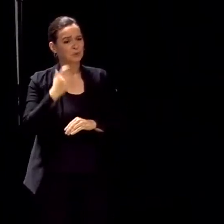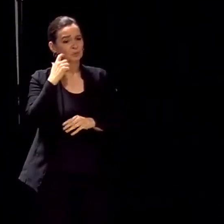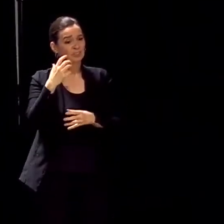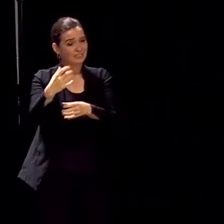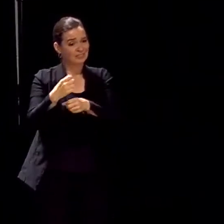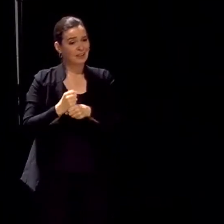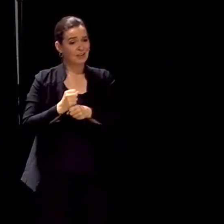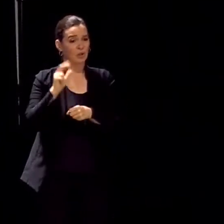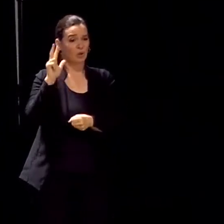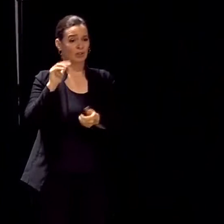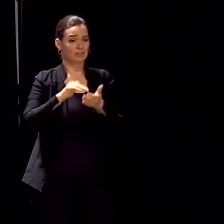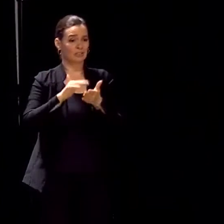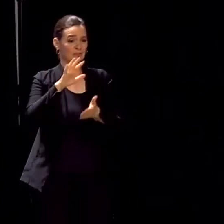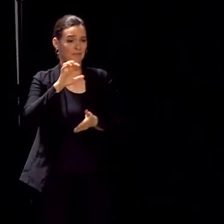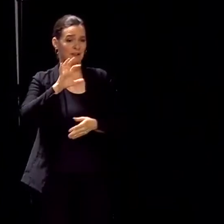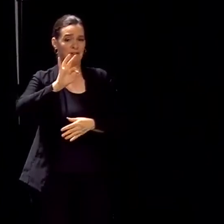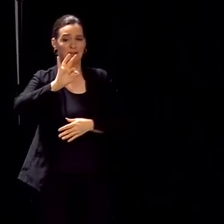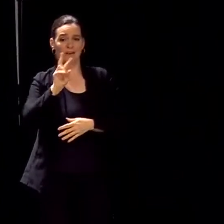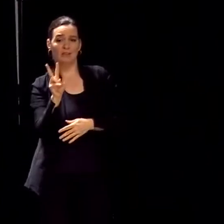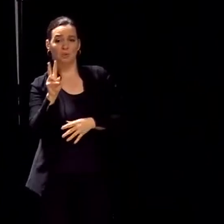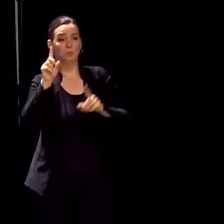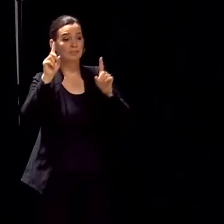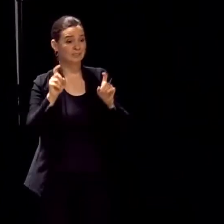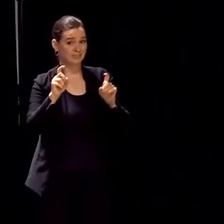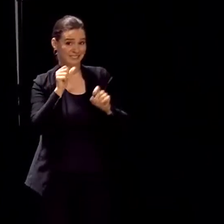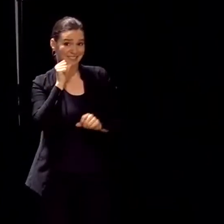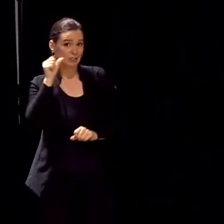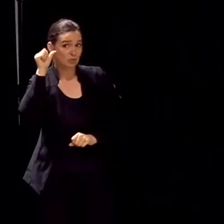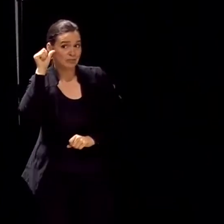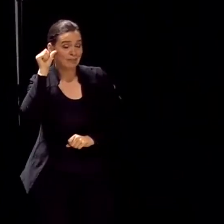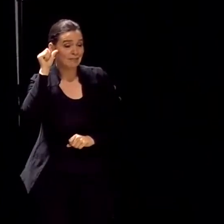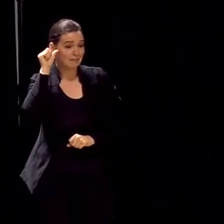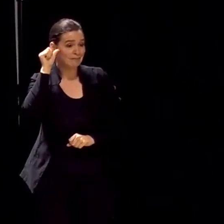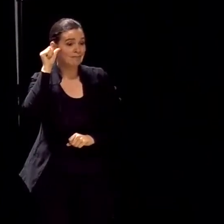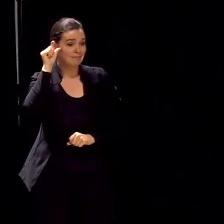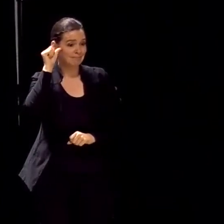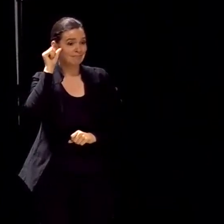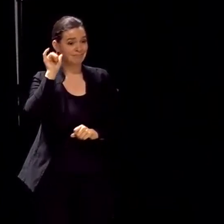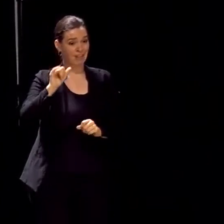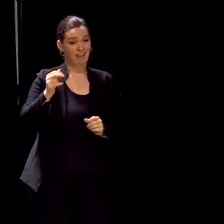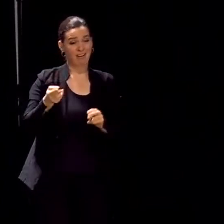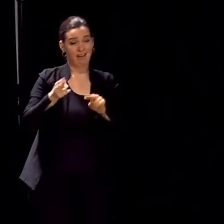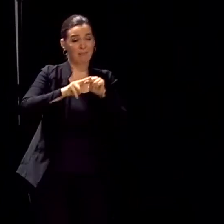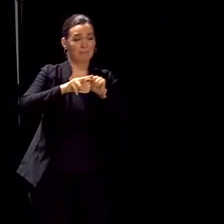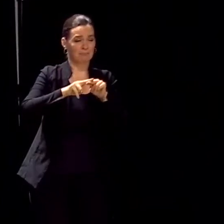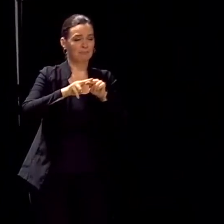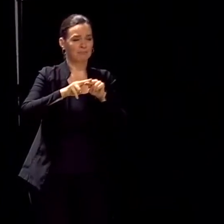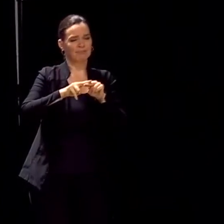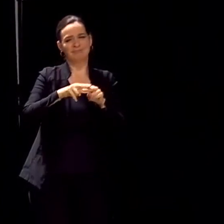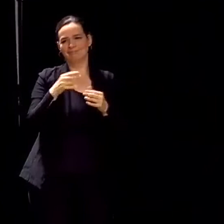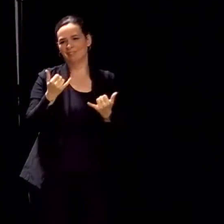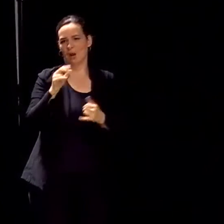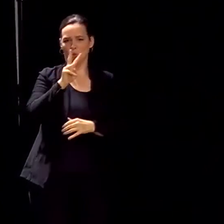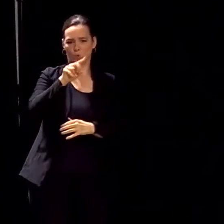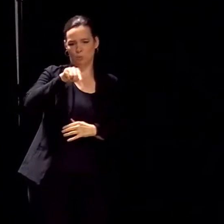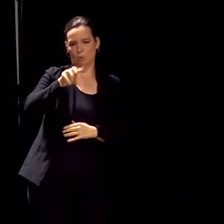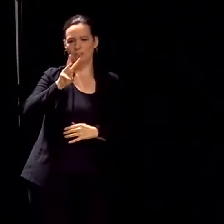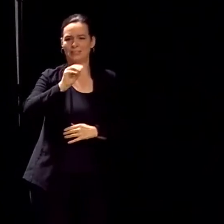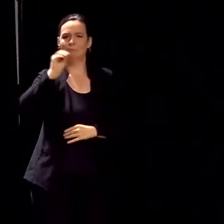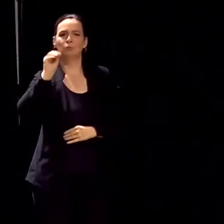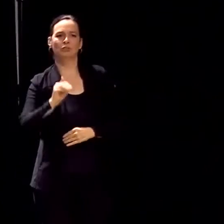3,592 tests back yesterday. 7-day rolling average, our positive rate is